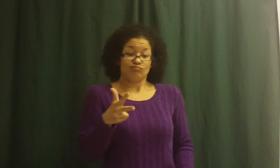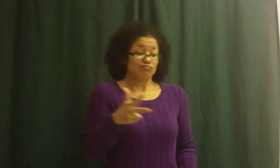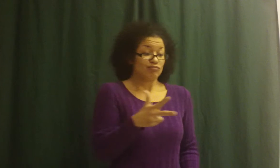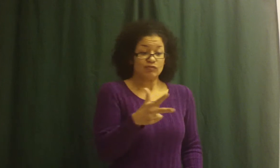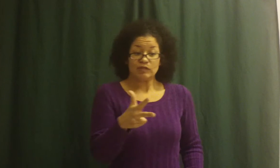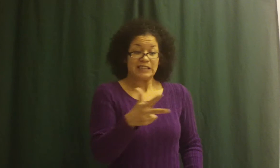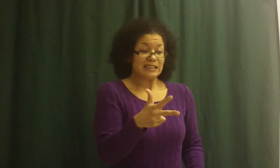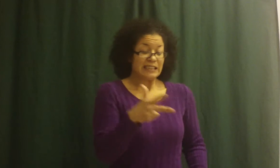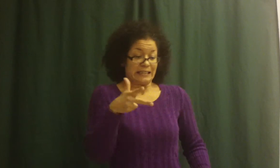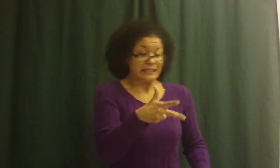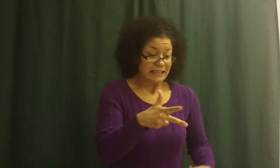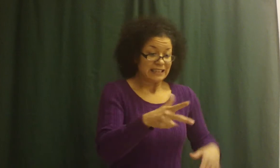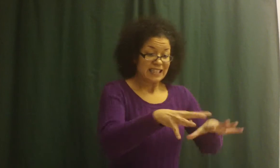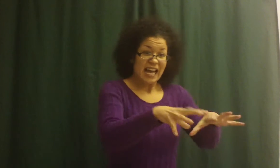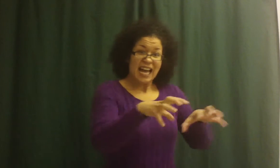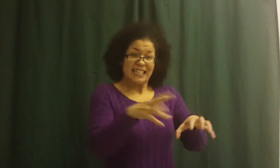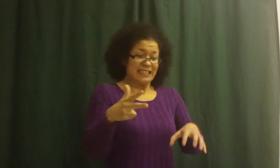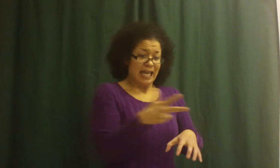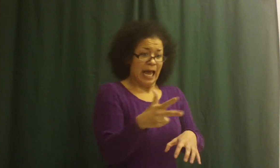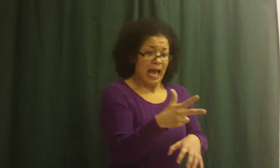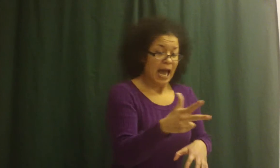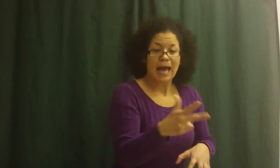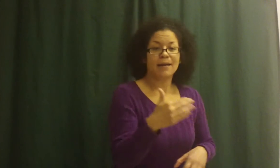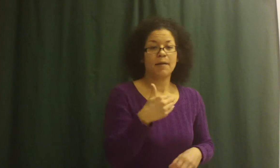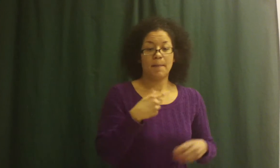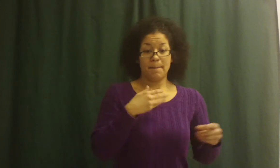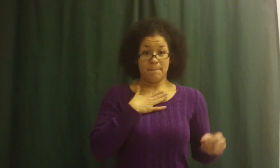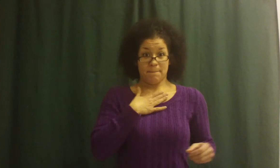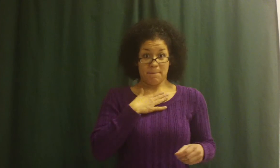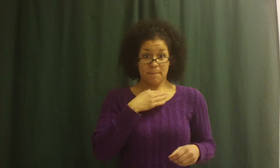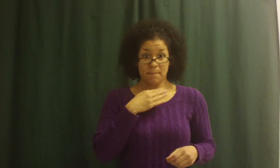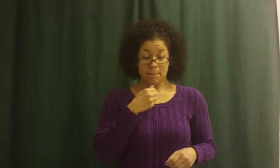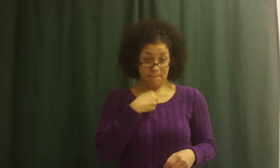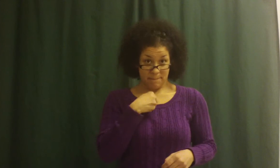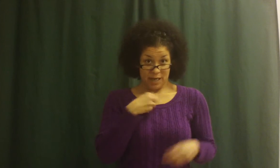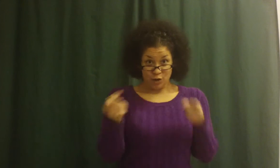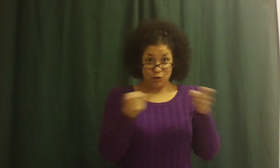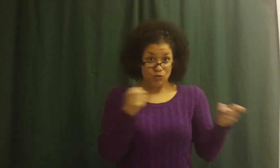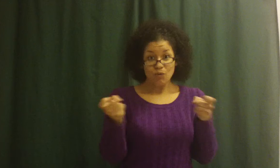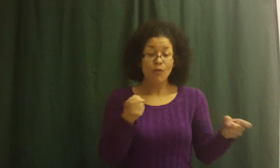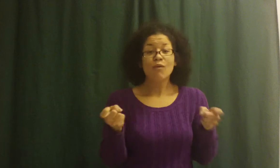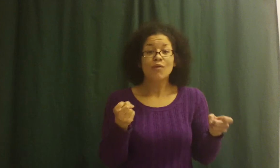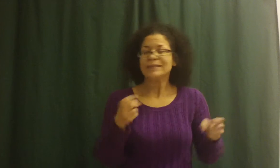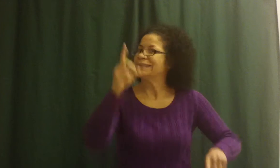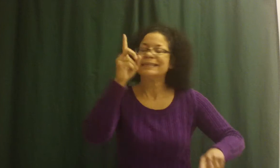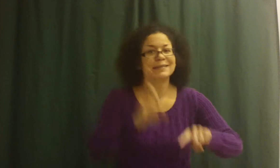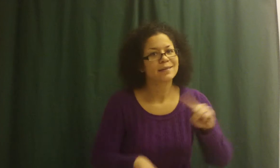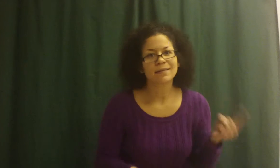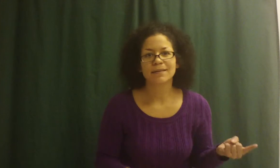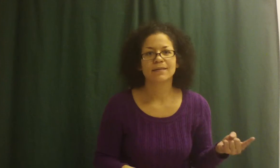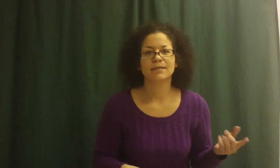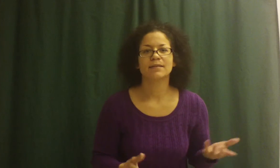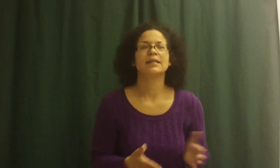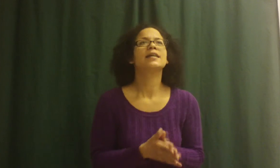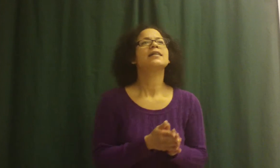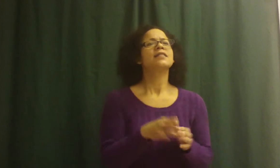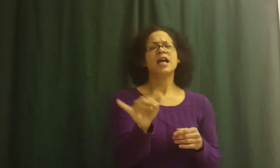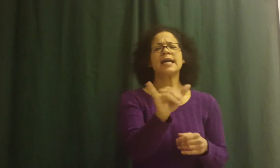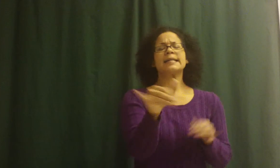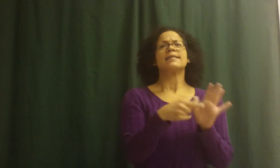when you're hydroplaning, you know you're stuck and you can't get traction. So you just have